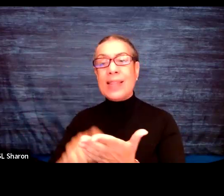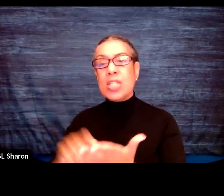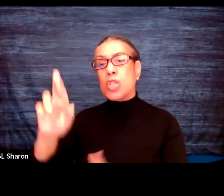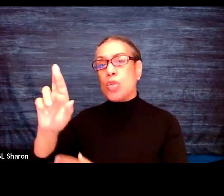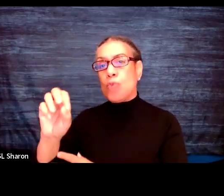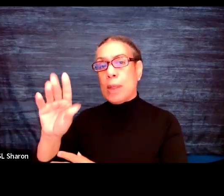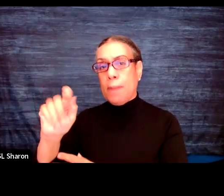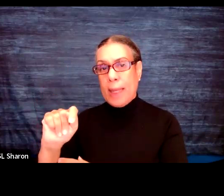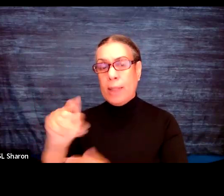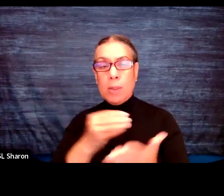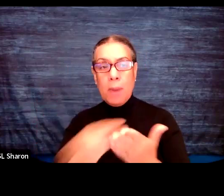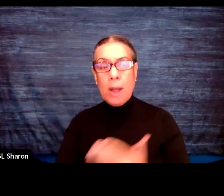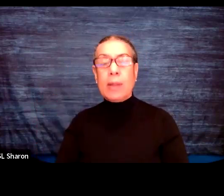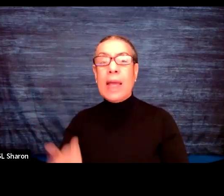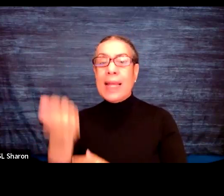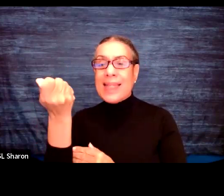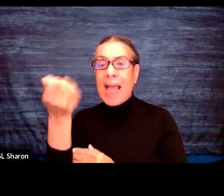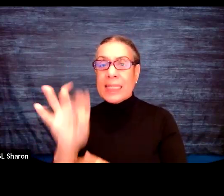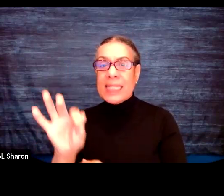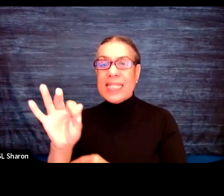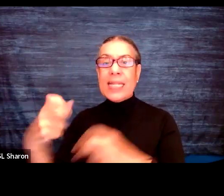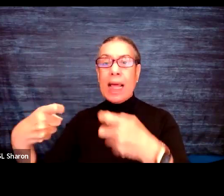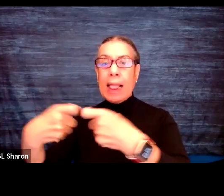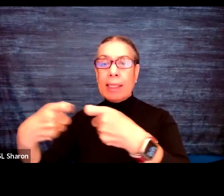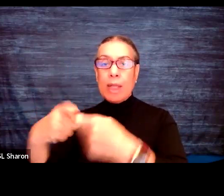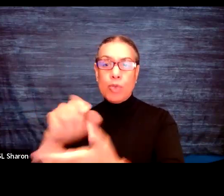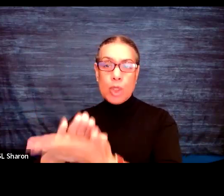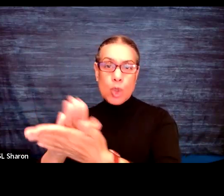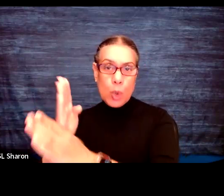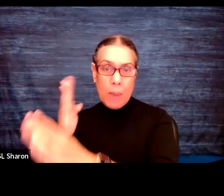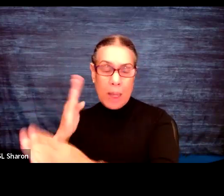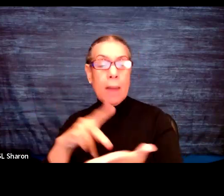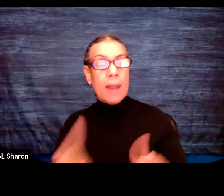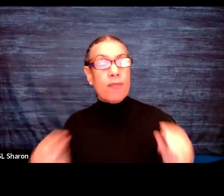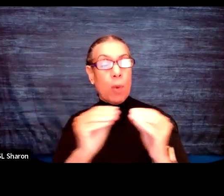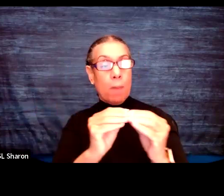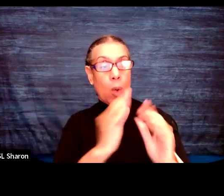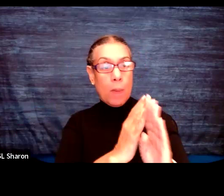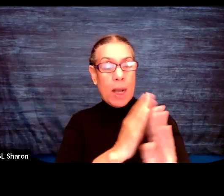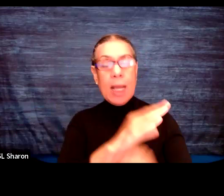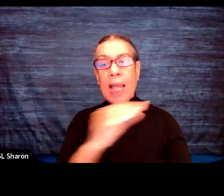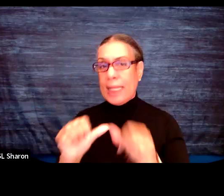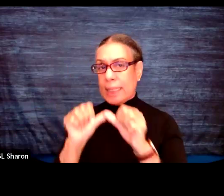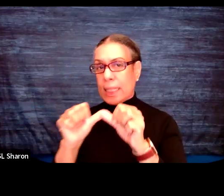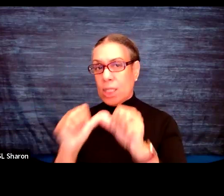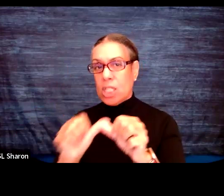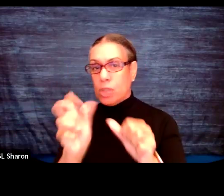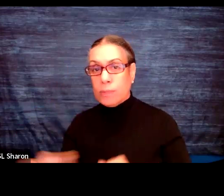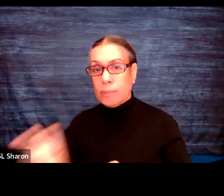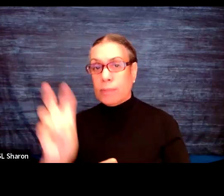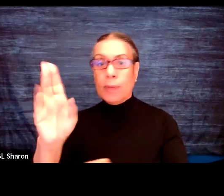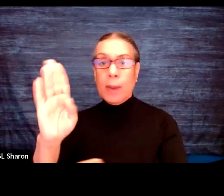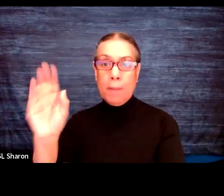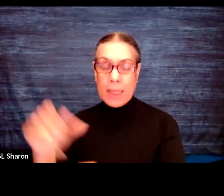purchase of 19 electric school buses. It will pay for additional buses and/or the continuation of the BPS bus fleet.